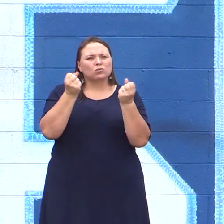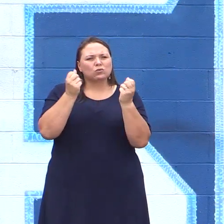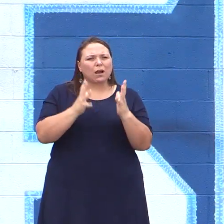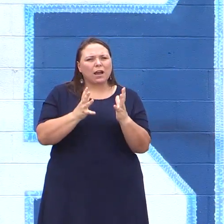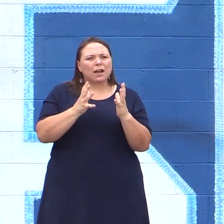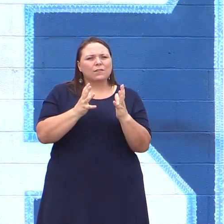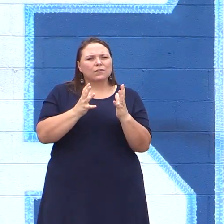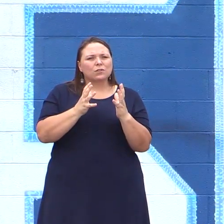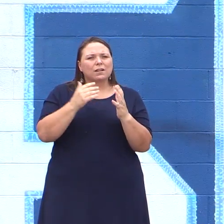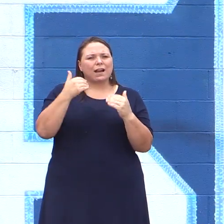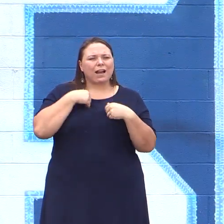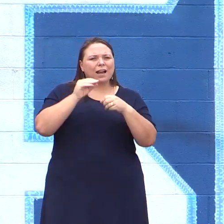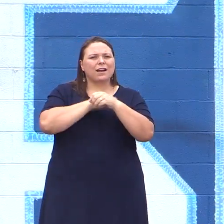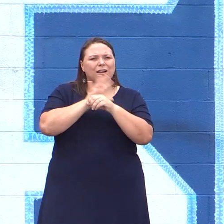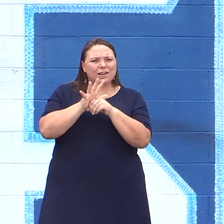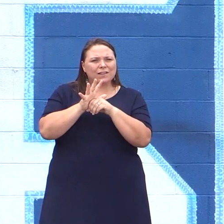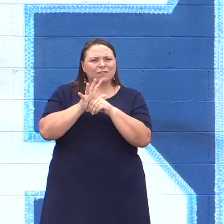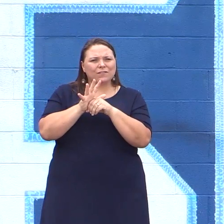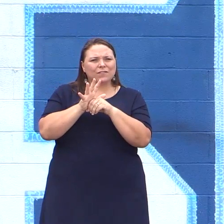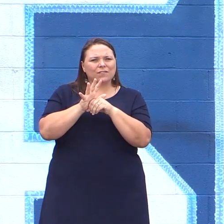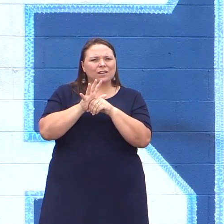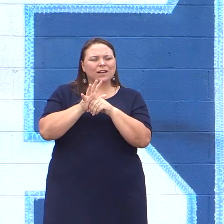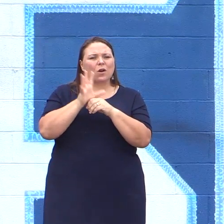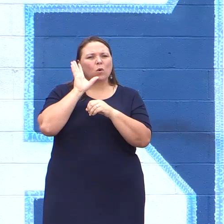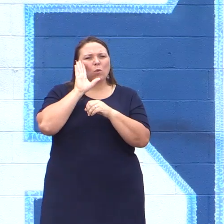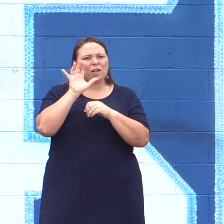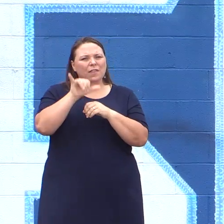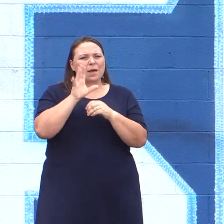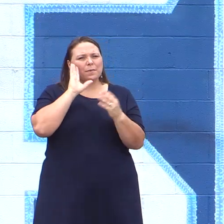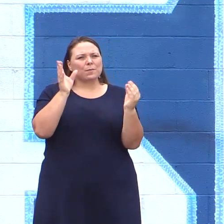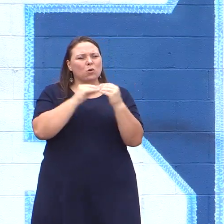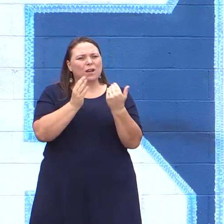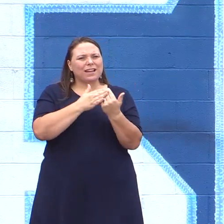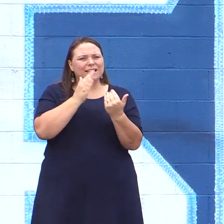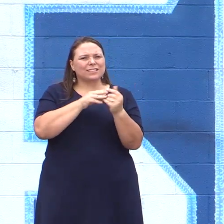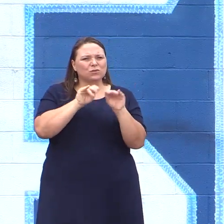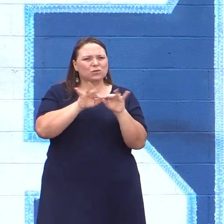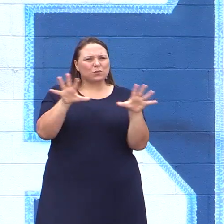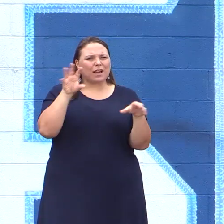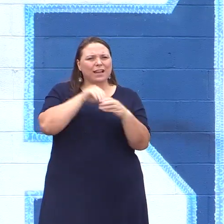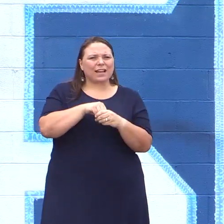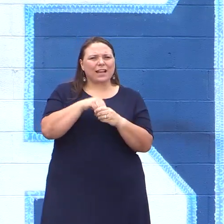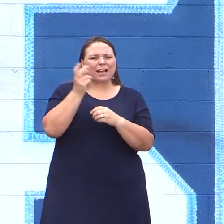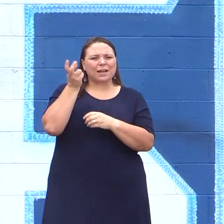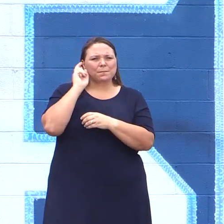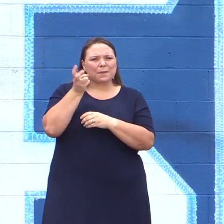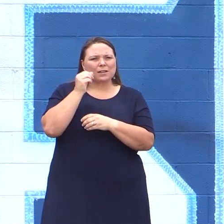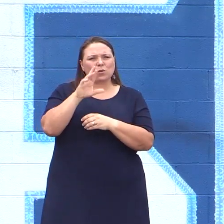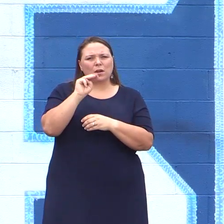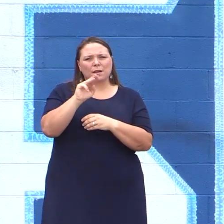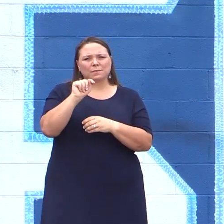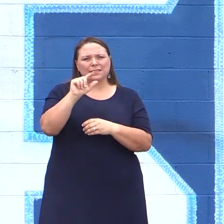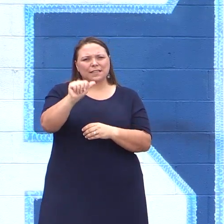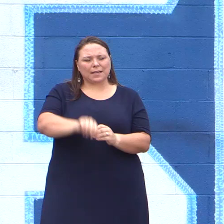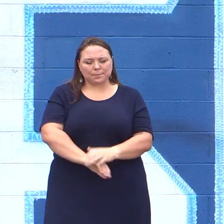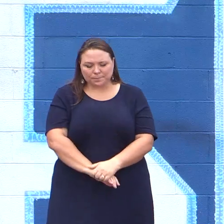on the school bus, and how easily or not would it be to spread COVID-19 on a school bus or an MTA bus?